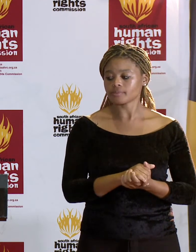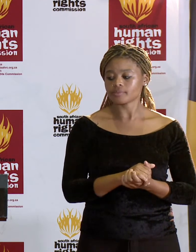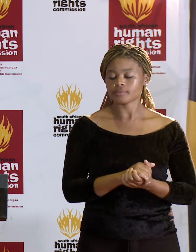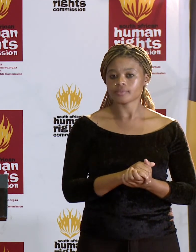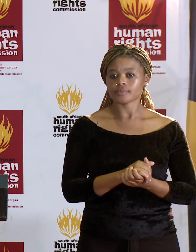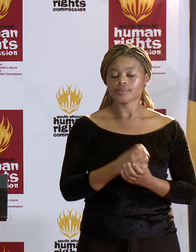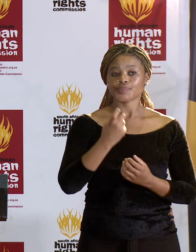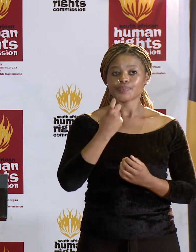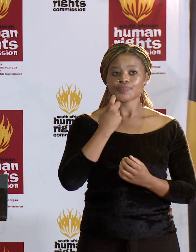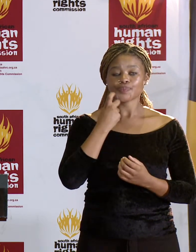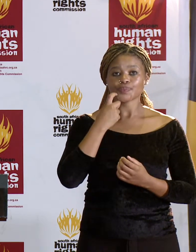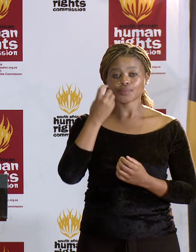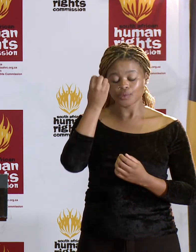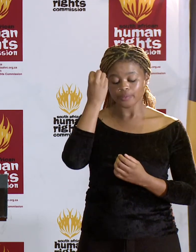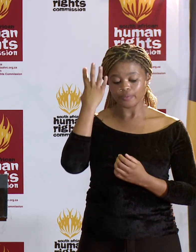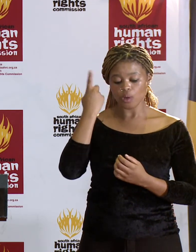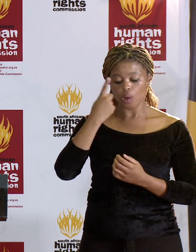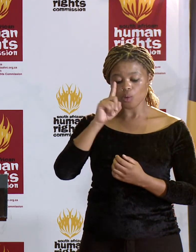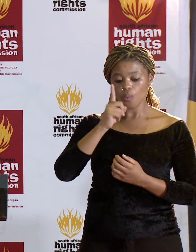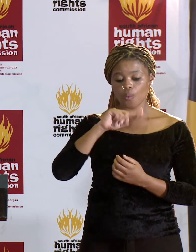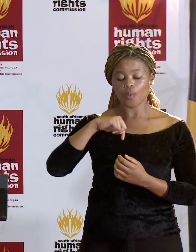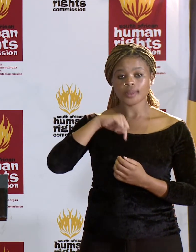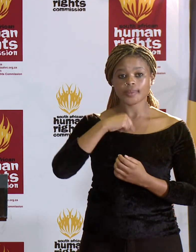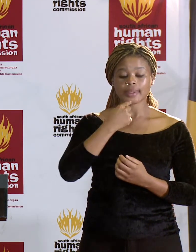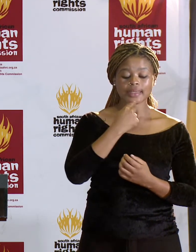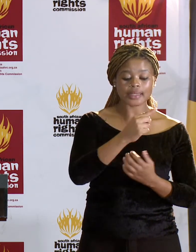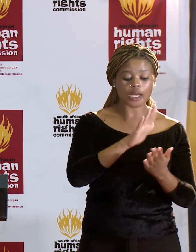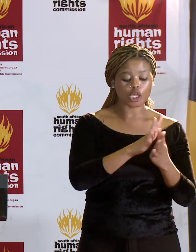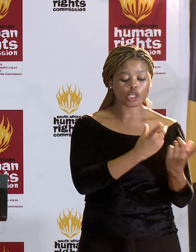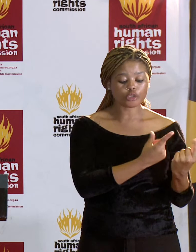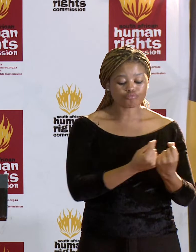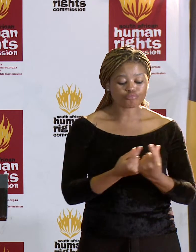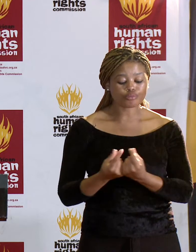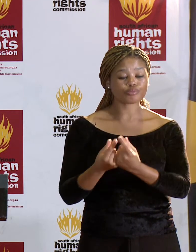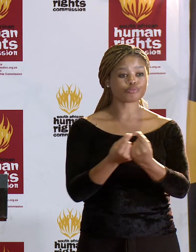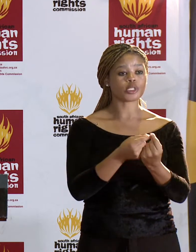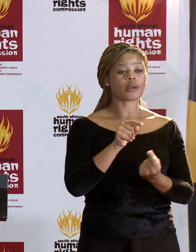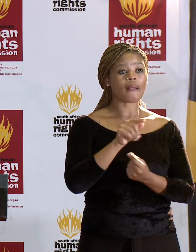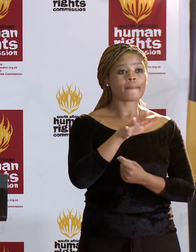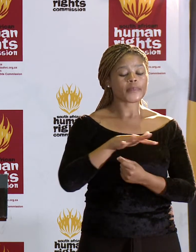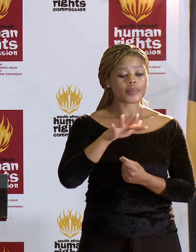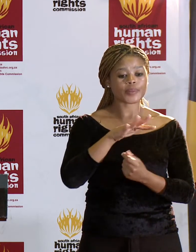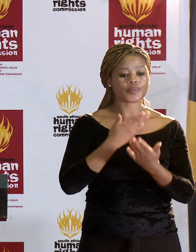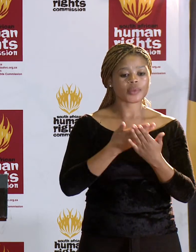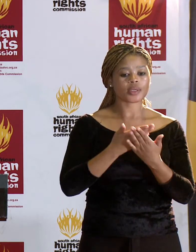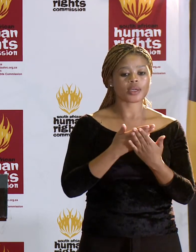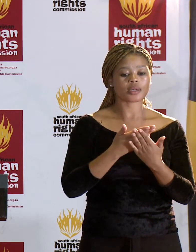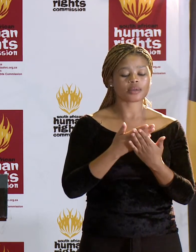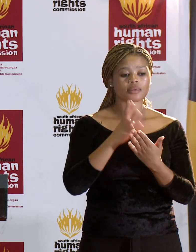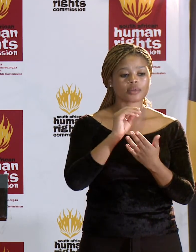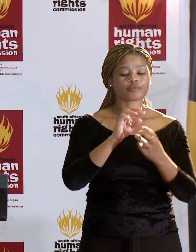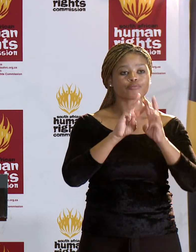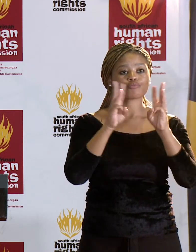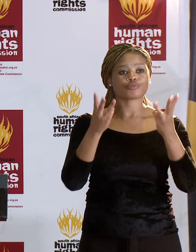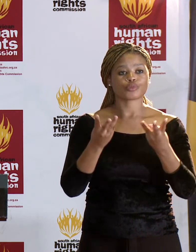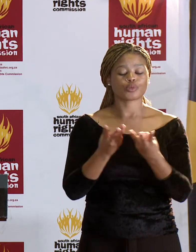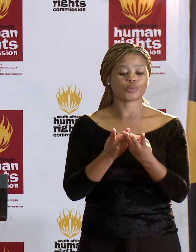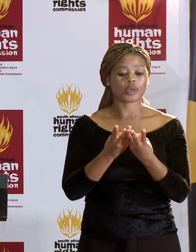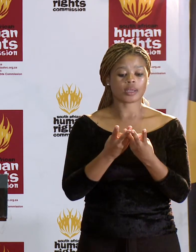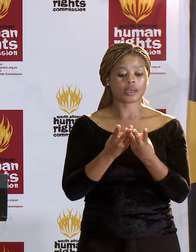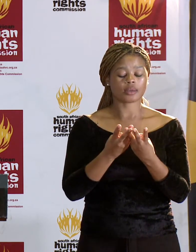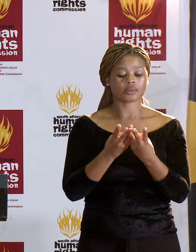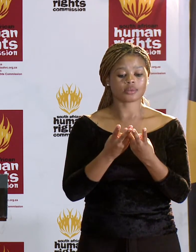it's easy to forget that what we say and do on these platforms can have real-world